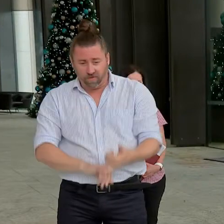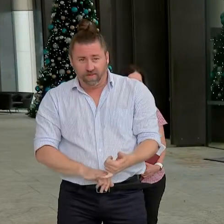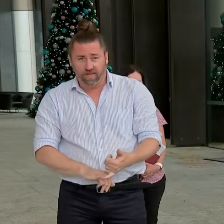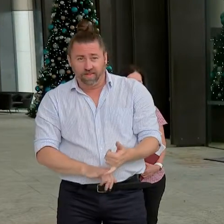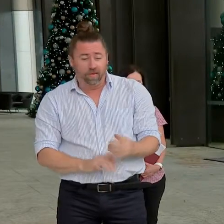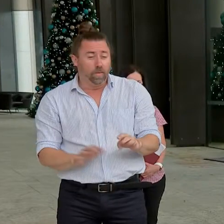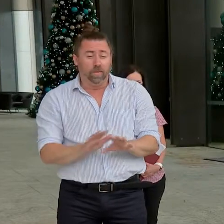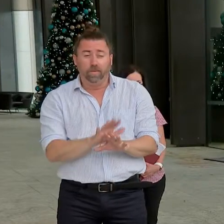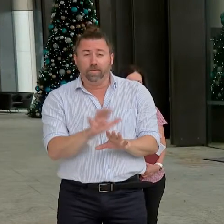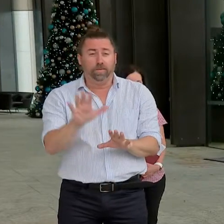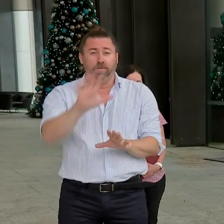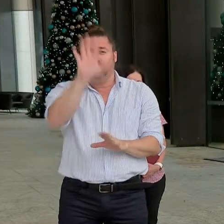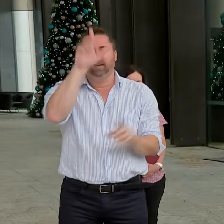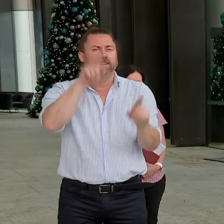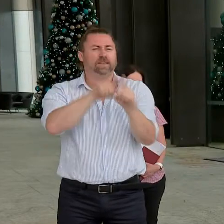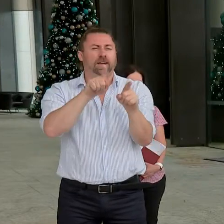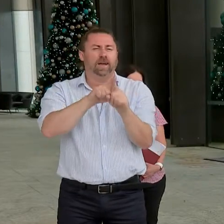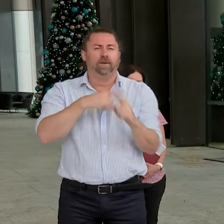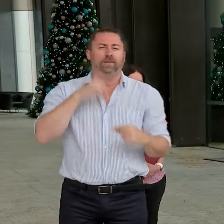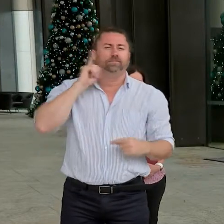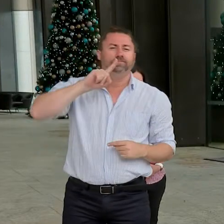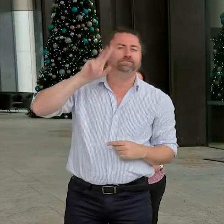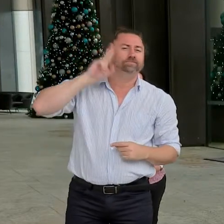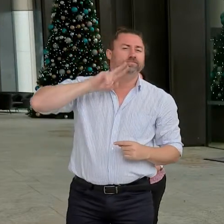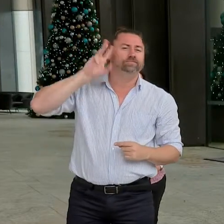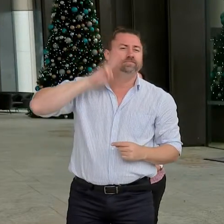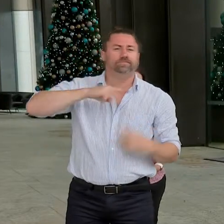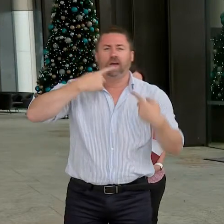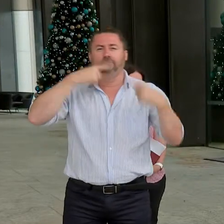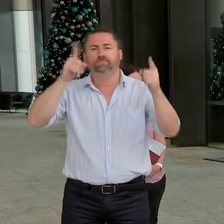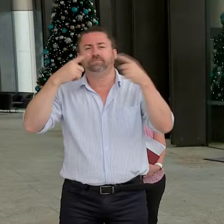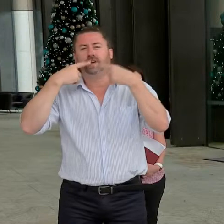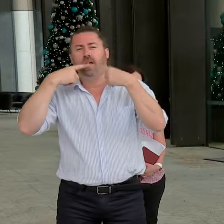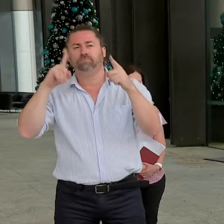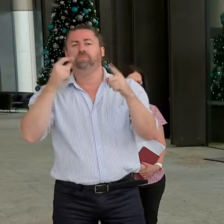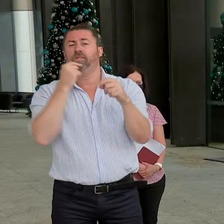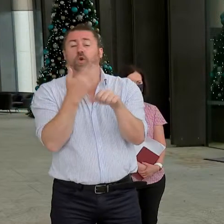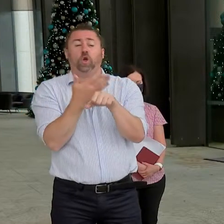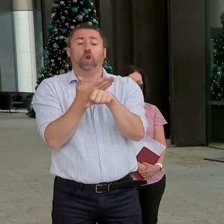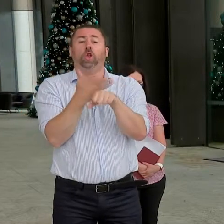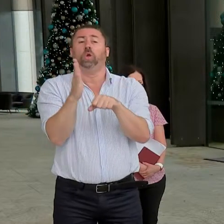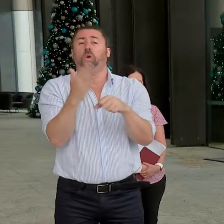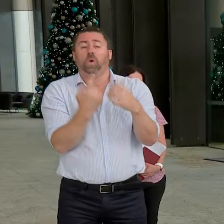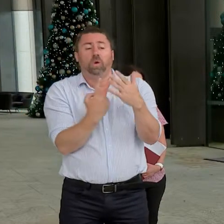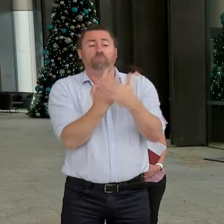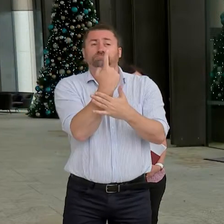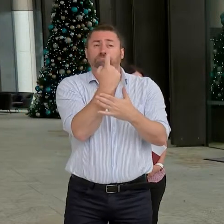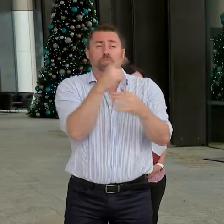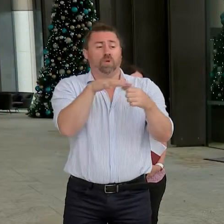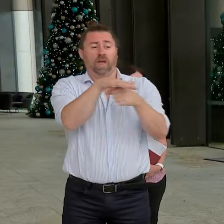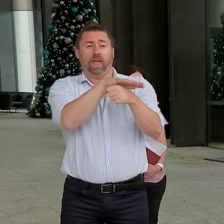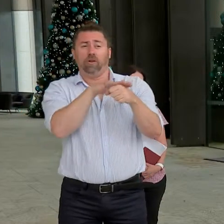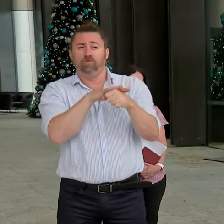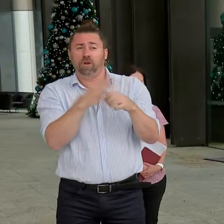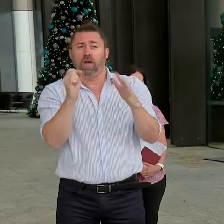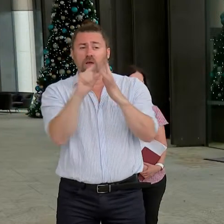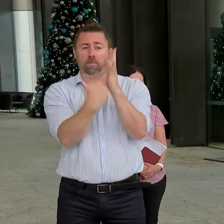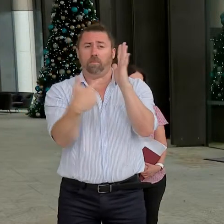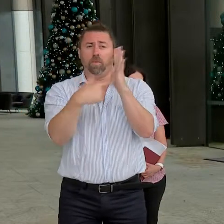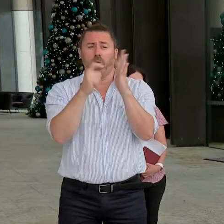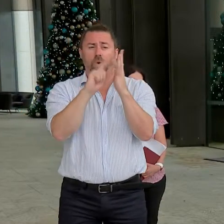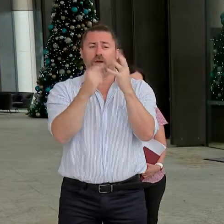Many of the same locations reported previously. Some new places that we've seen in the last 24 hours include Port Douglas,